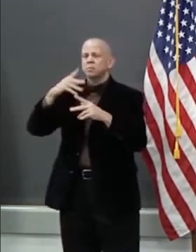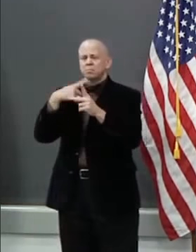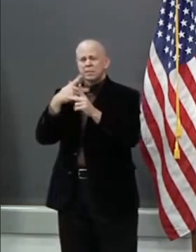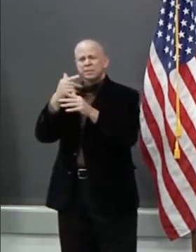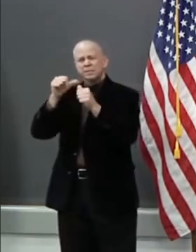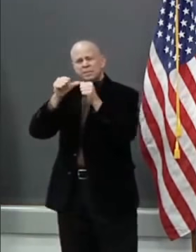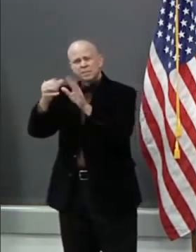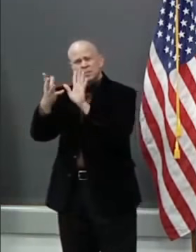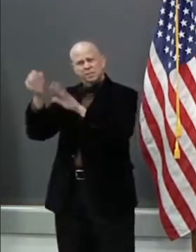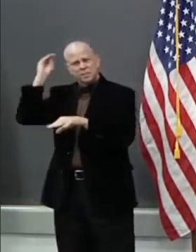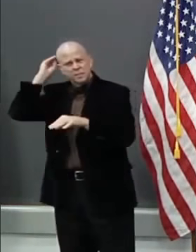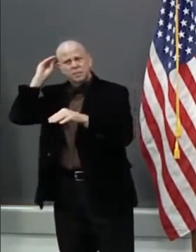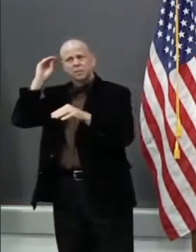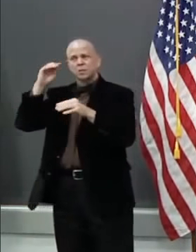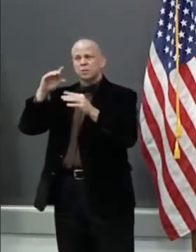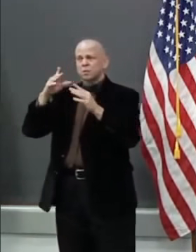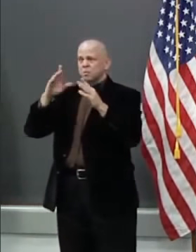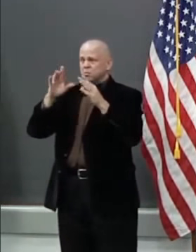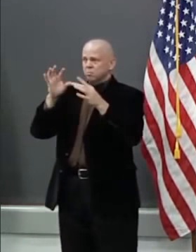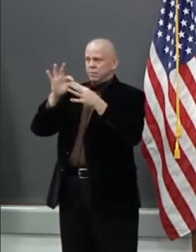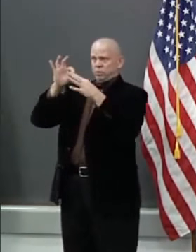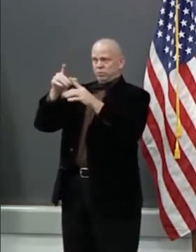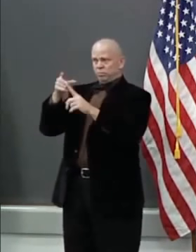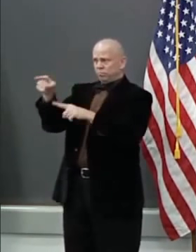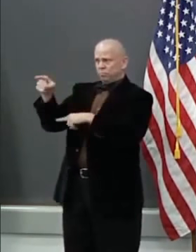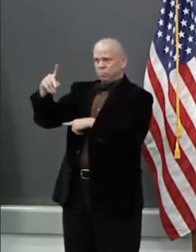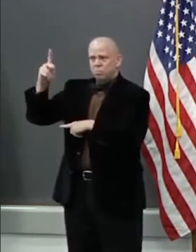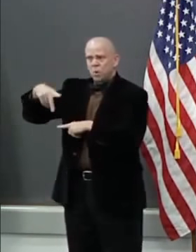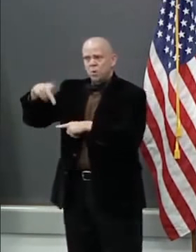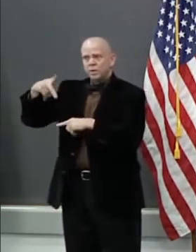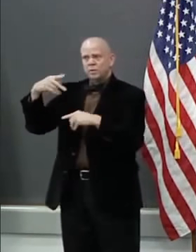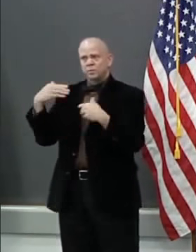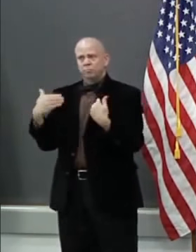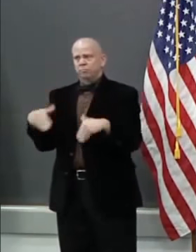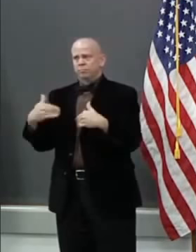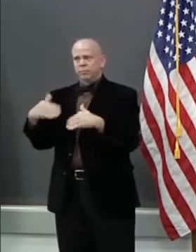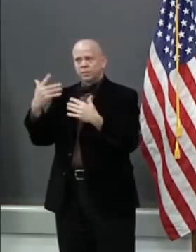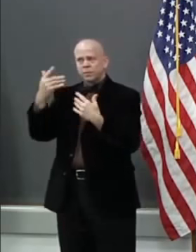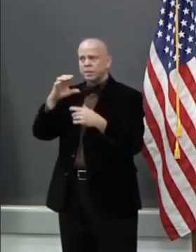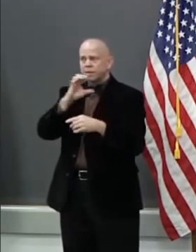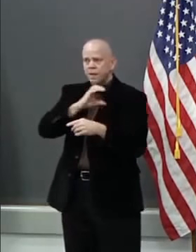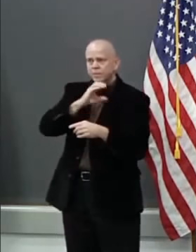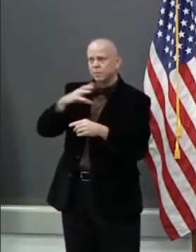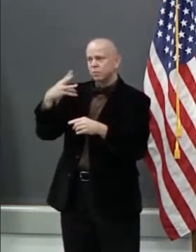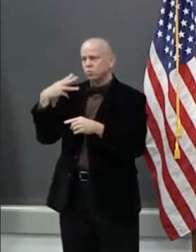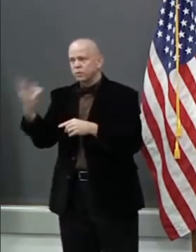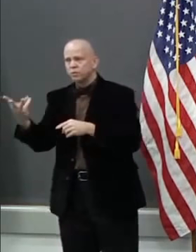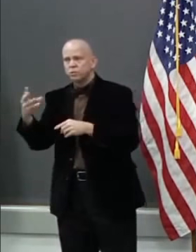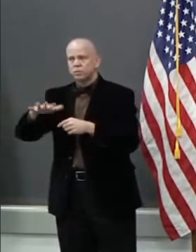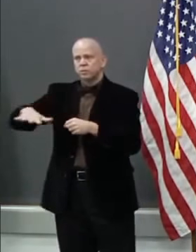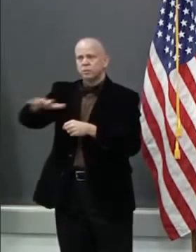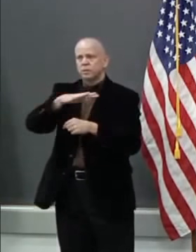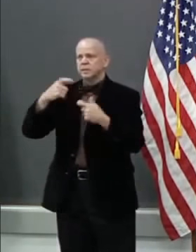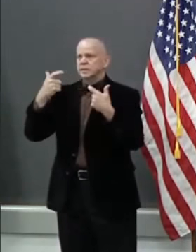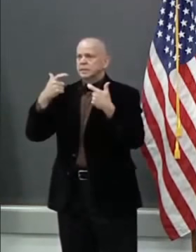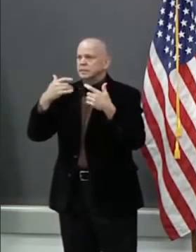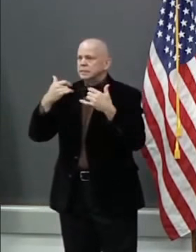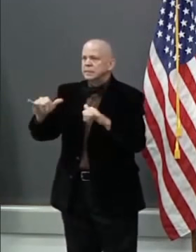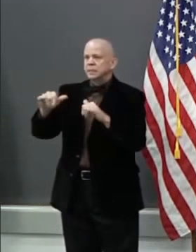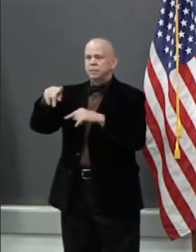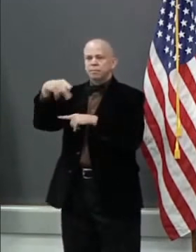region, including Clackamas and Washington counties, which are still in phase 1 and seeing rising cases. We all have a role to